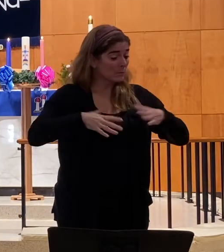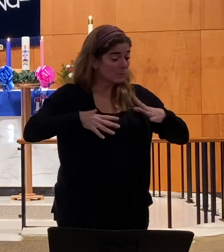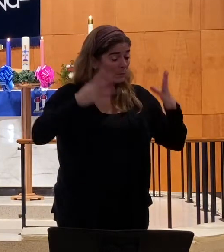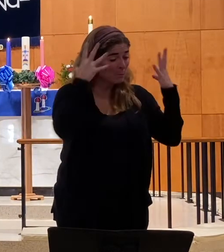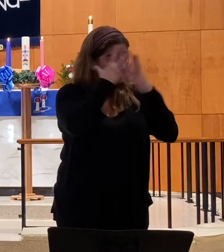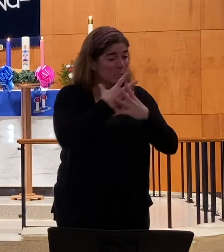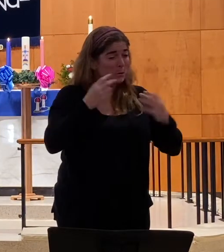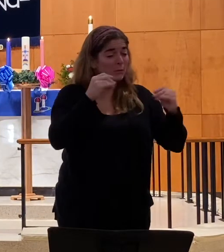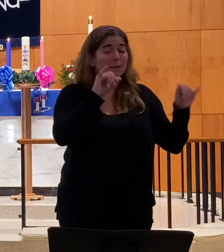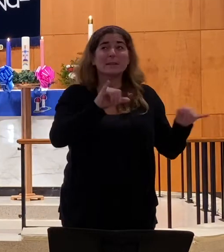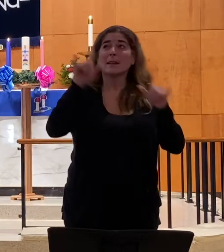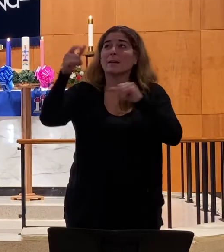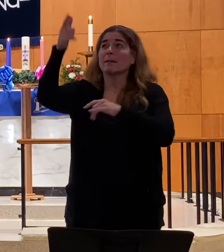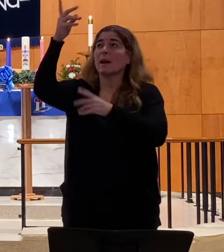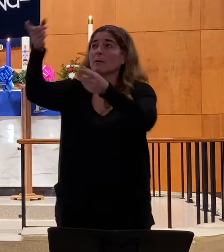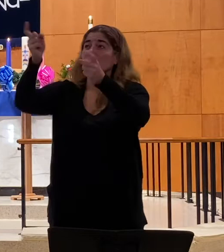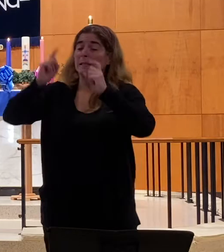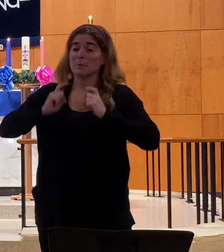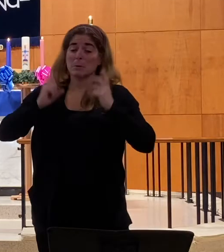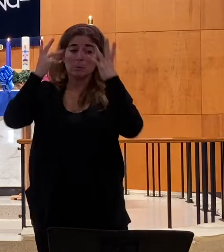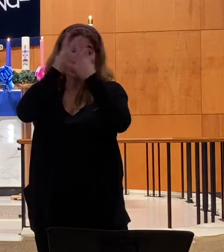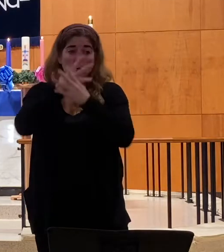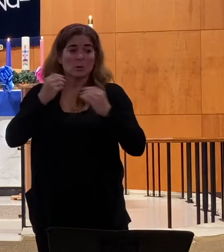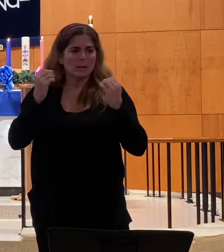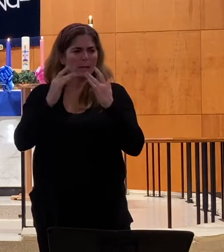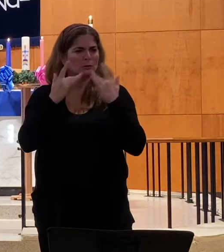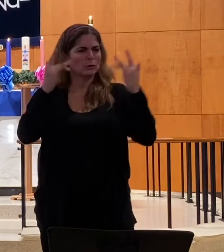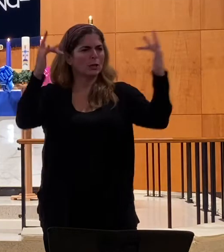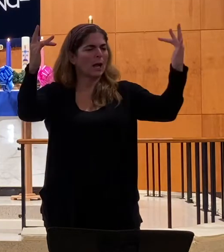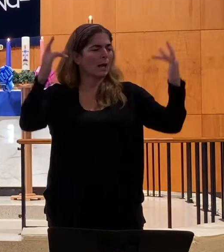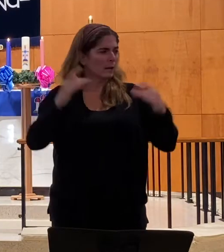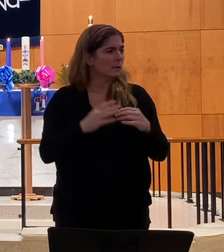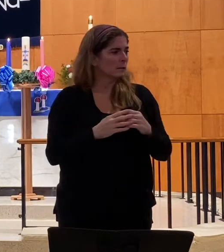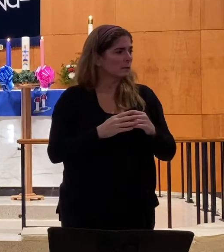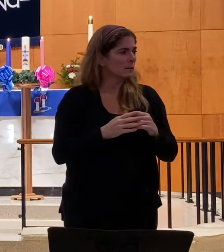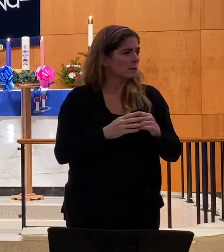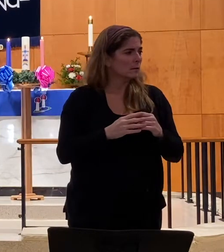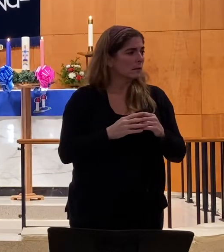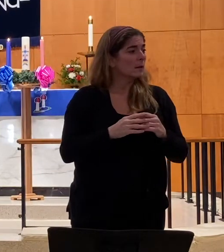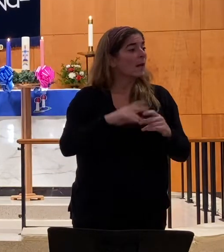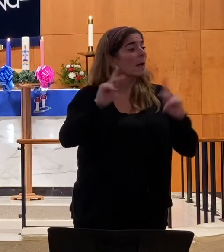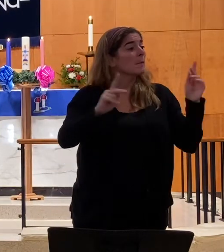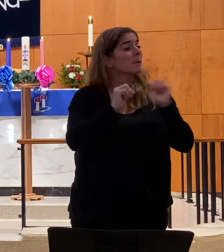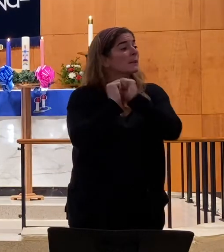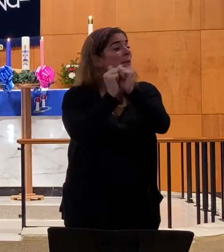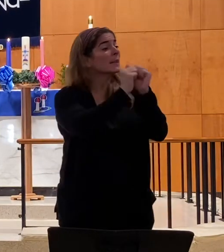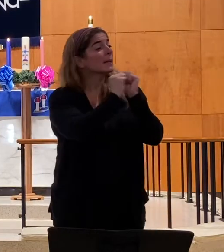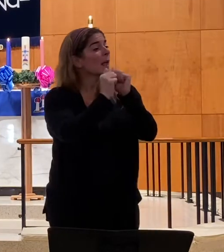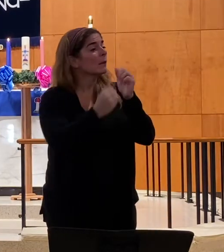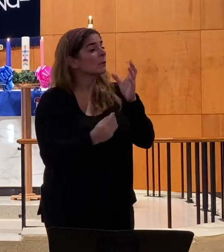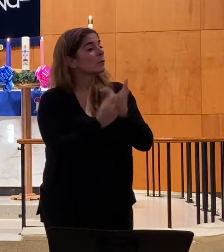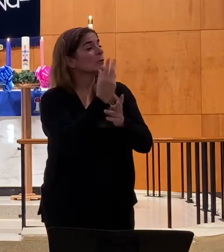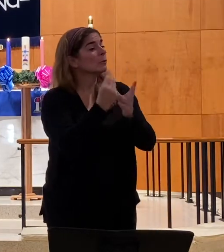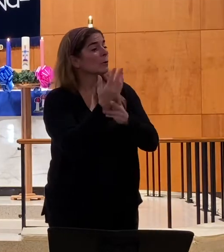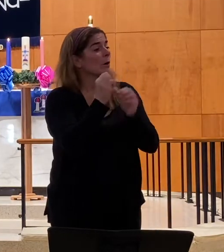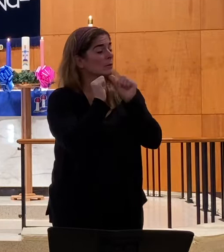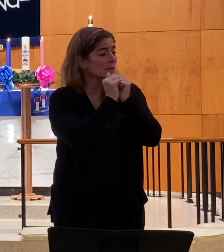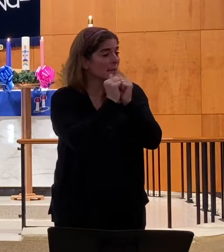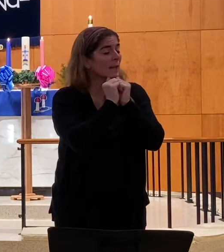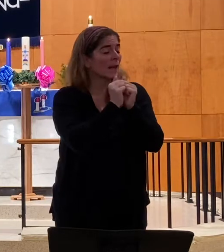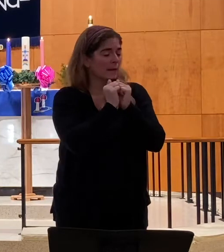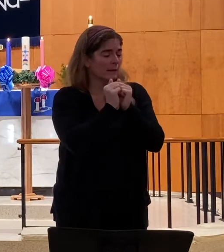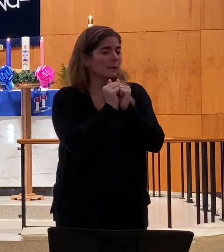For as the earth brings forth its shoots, and as a garden causes what is sown in it to spring up, so the Lord God will